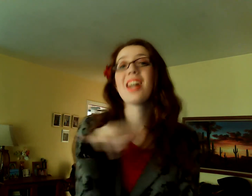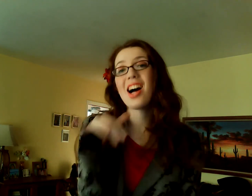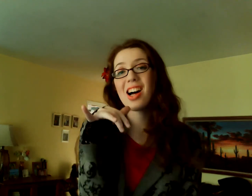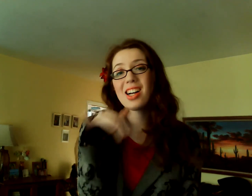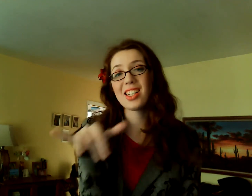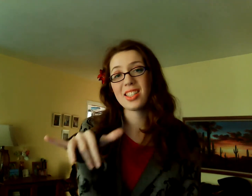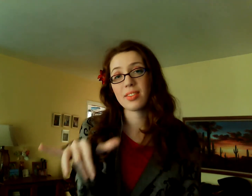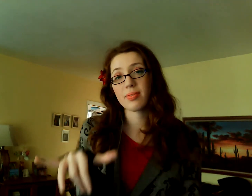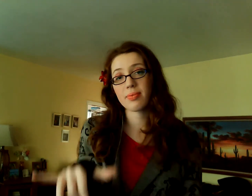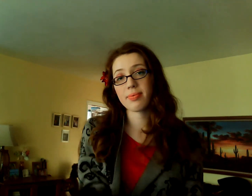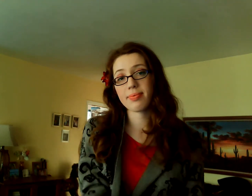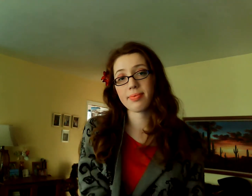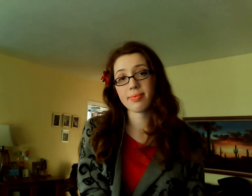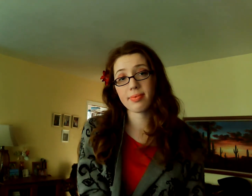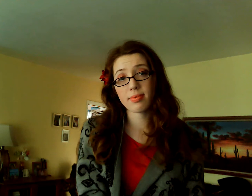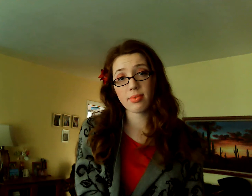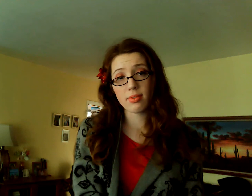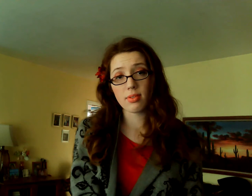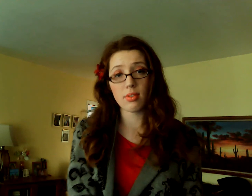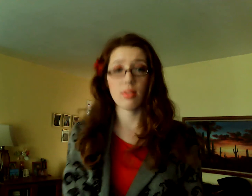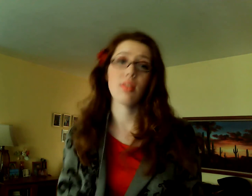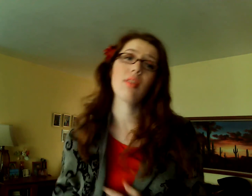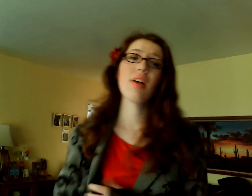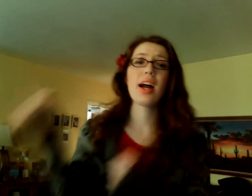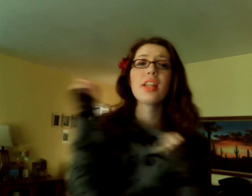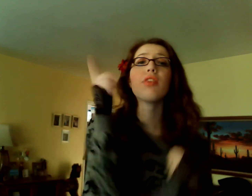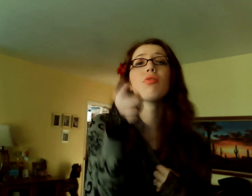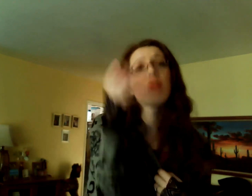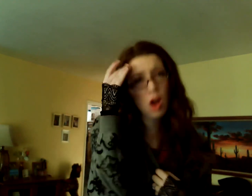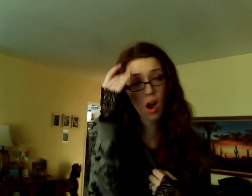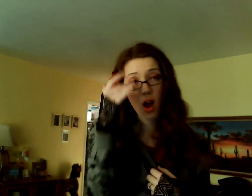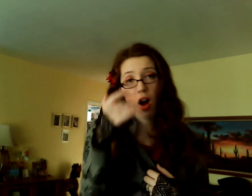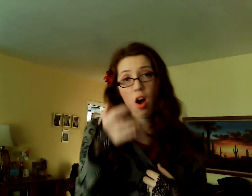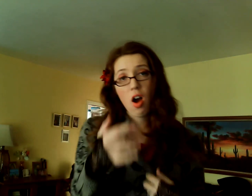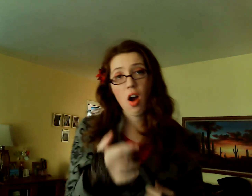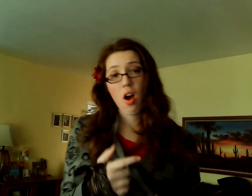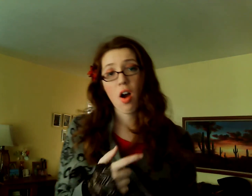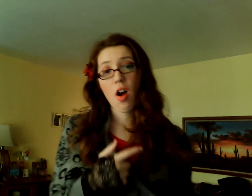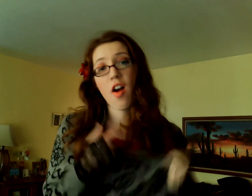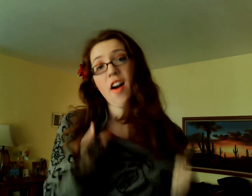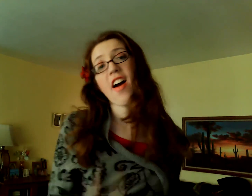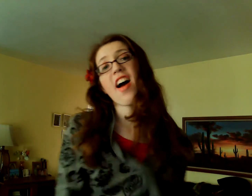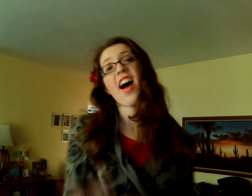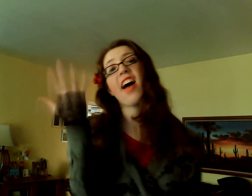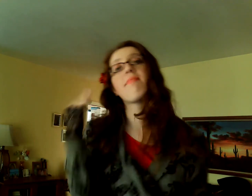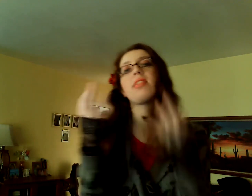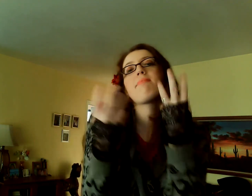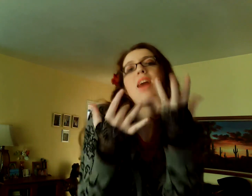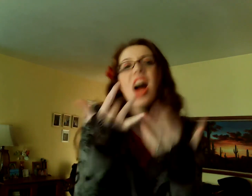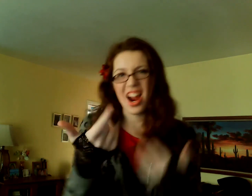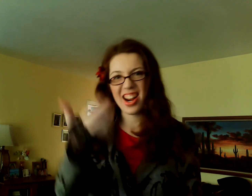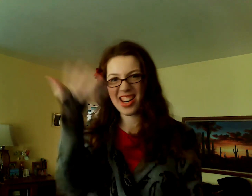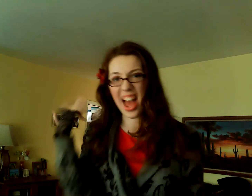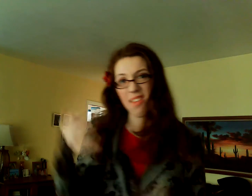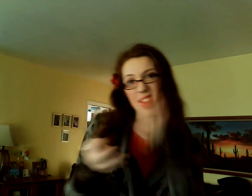gold And you know I've been burned, I've